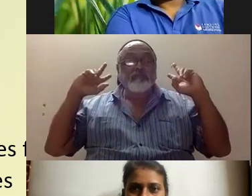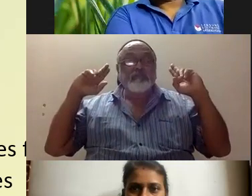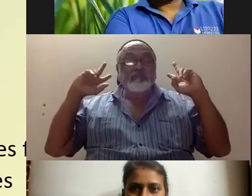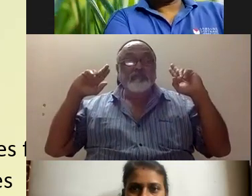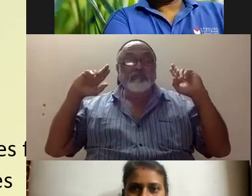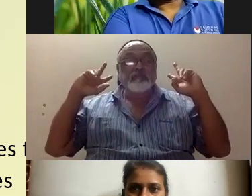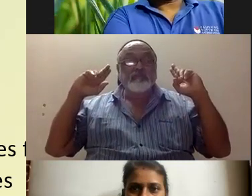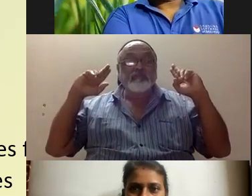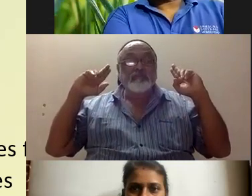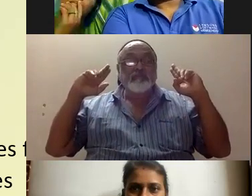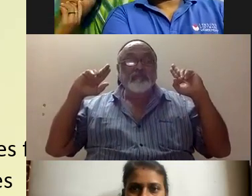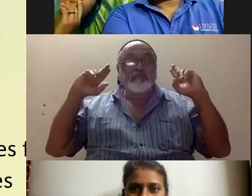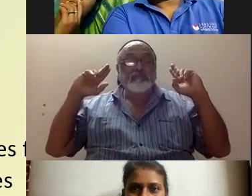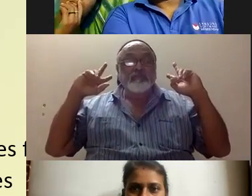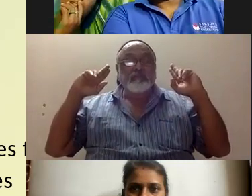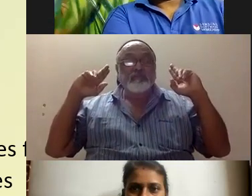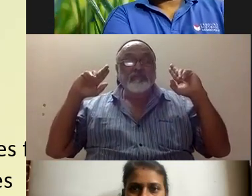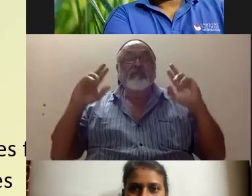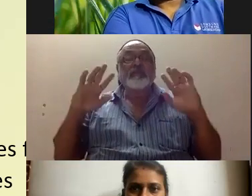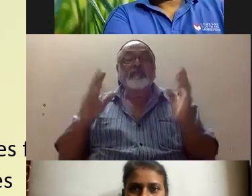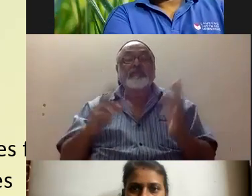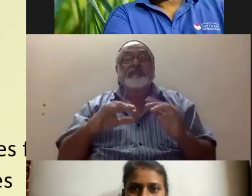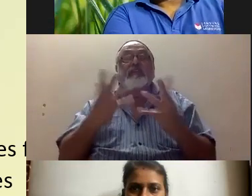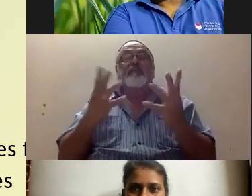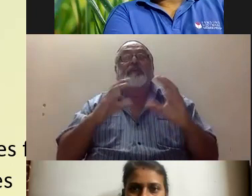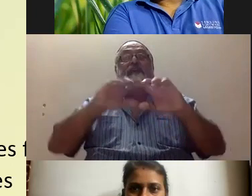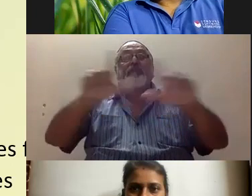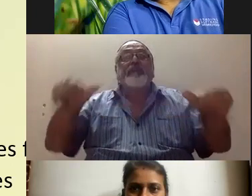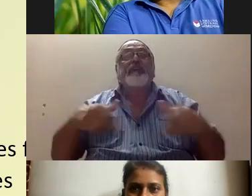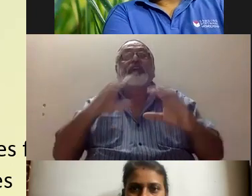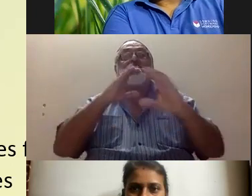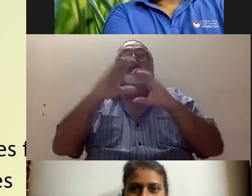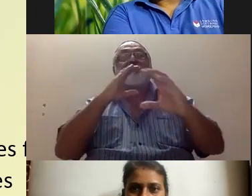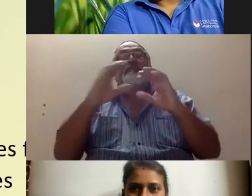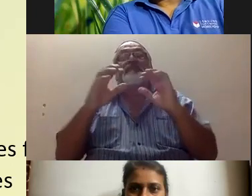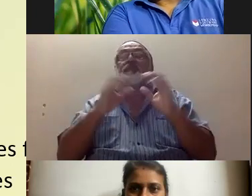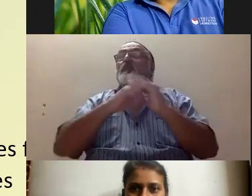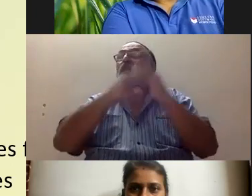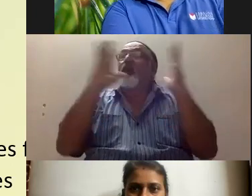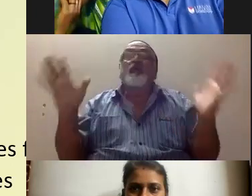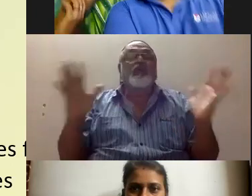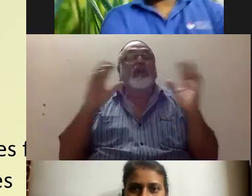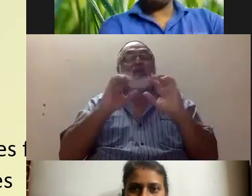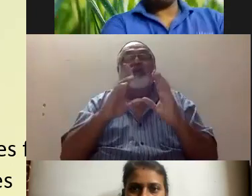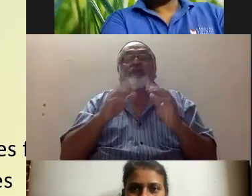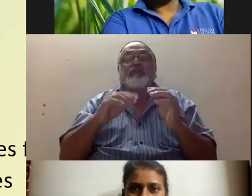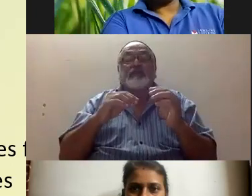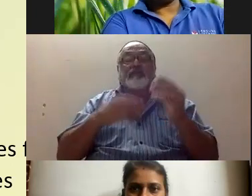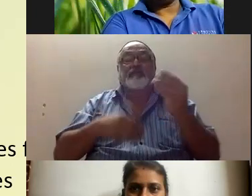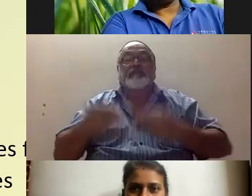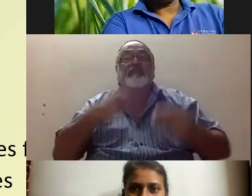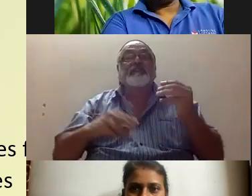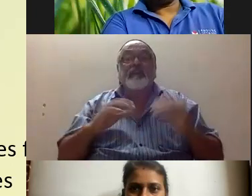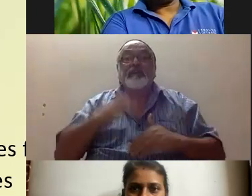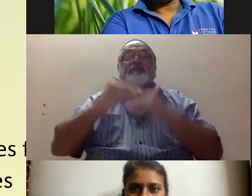interviewing them about the kind of thing. Koi baat nahi, the experience itself is so great that we need to build ourselves